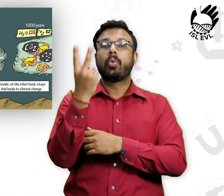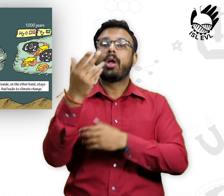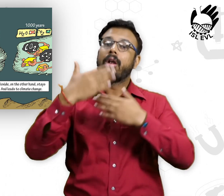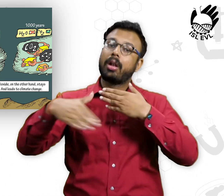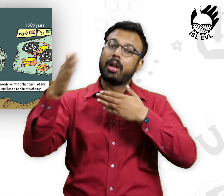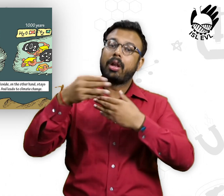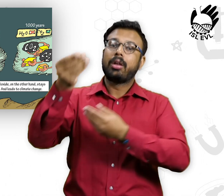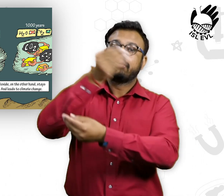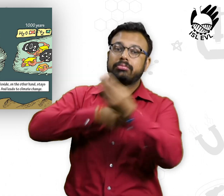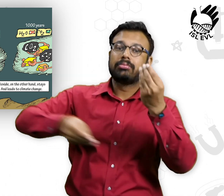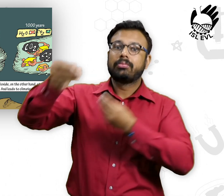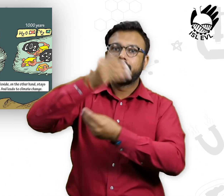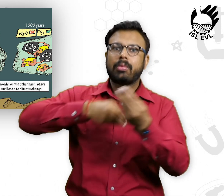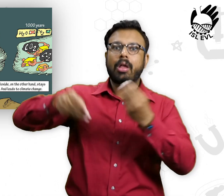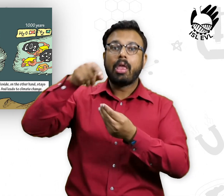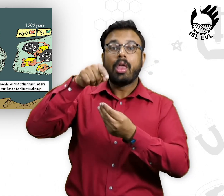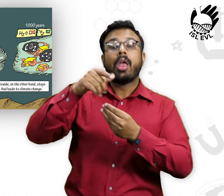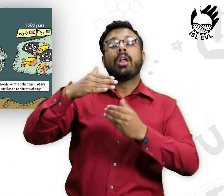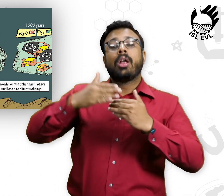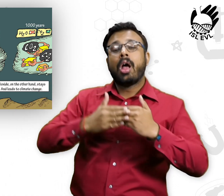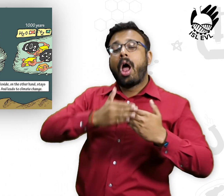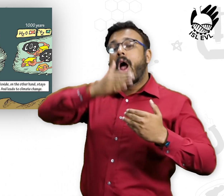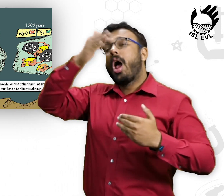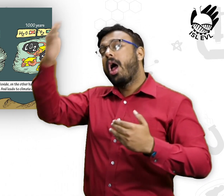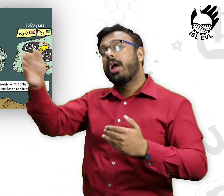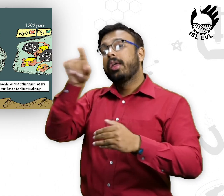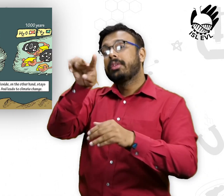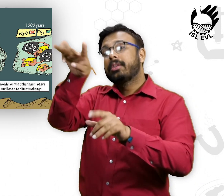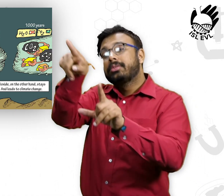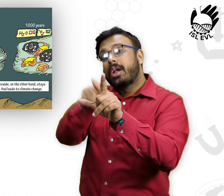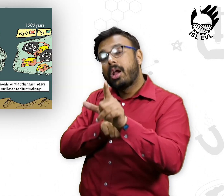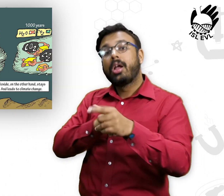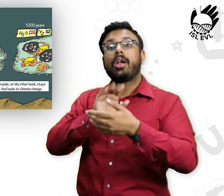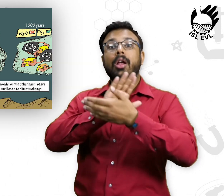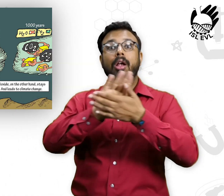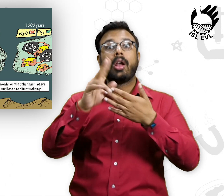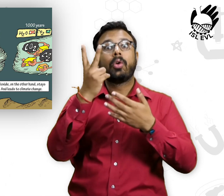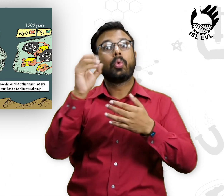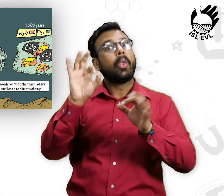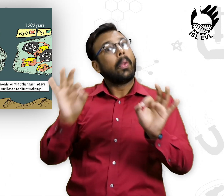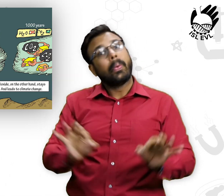has a long life and continues to stay in our atmosphere